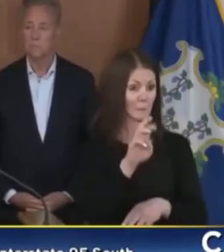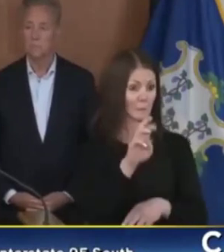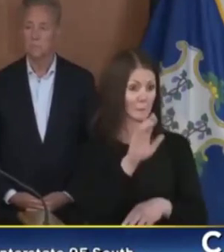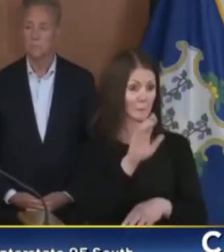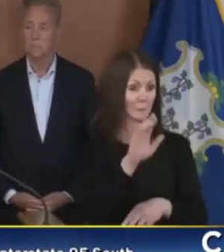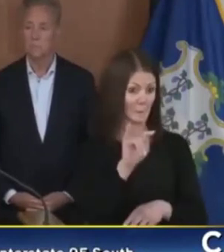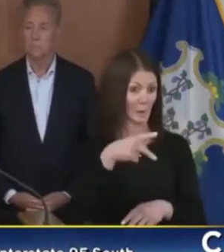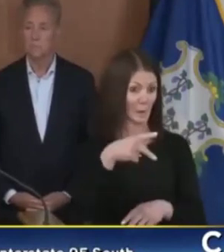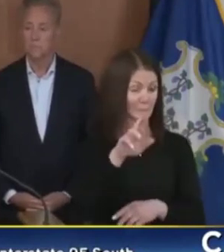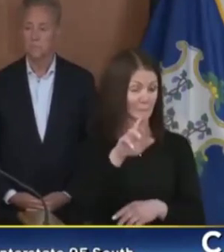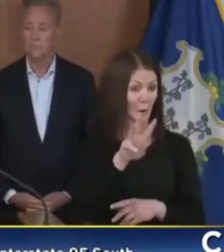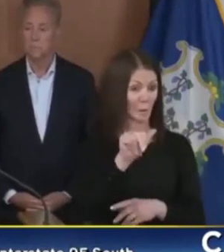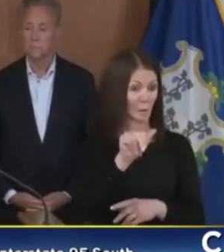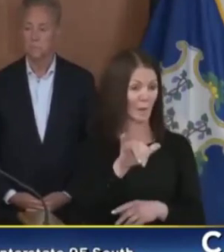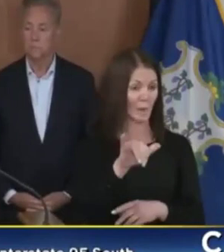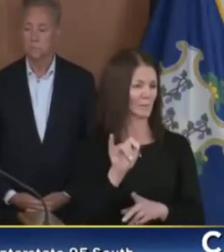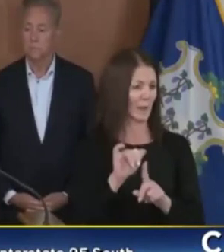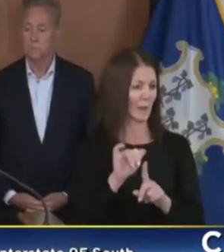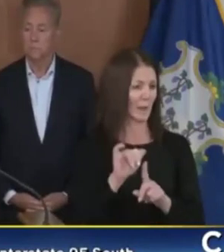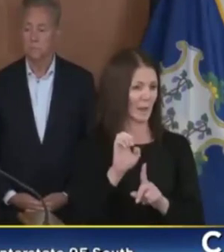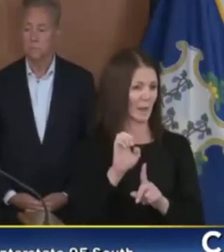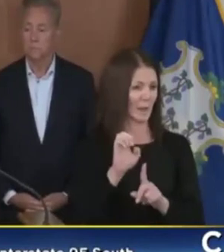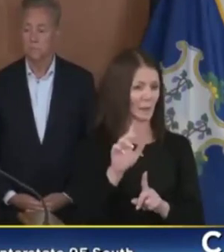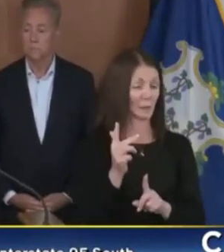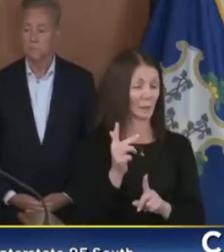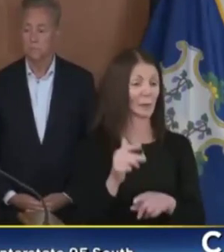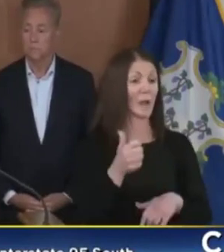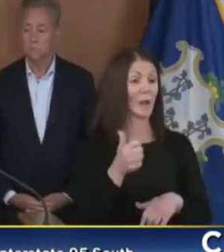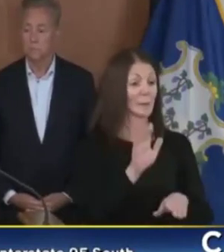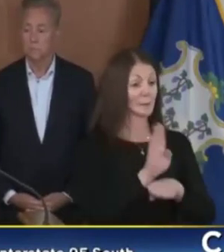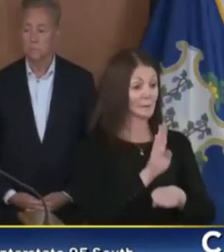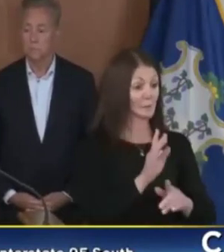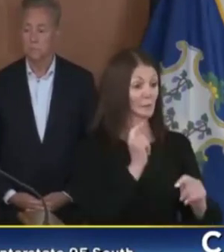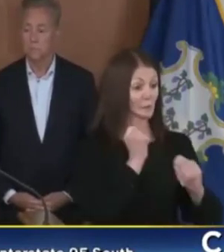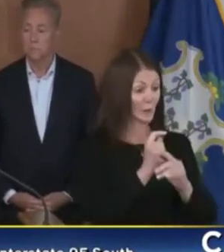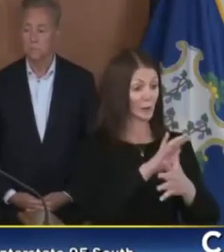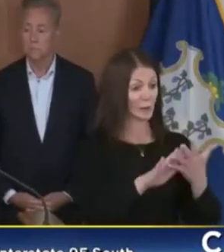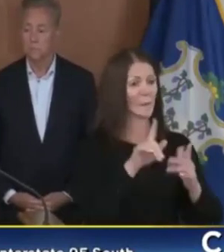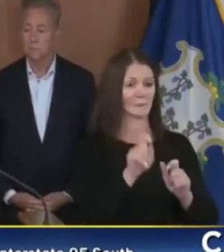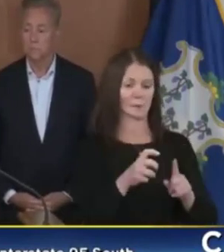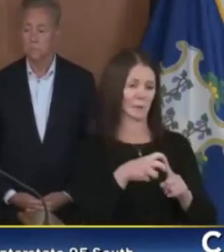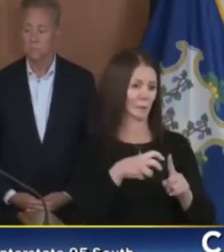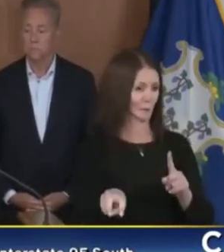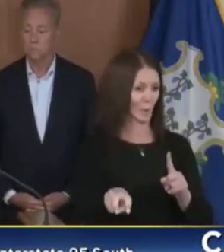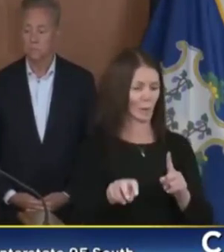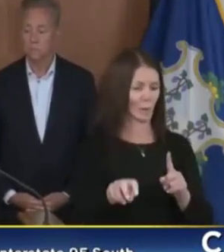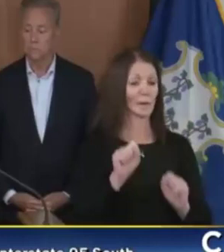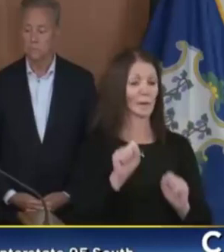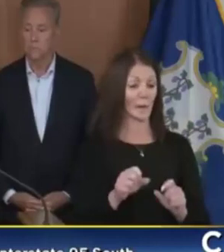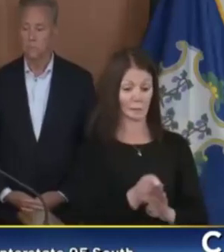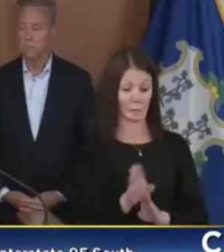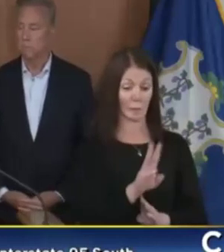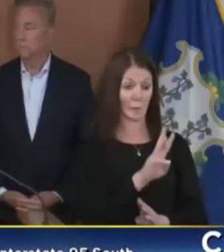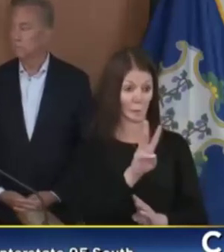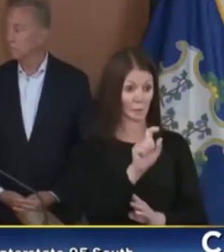exit 3. All commercial traffic would have to avoid exit 3, and they could get off either the West Street exit, exit 1, which